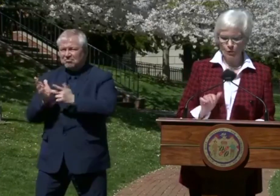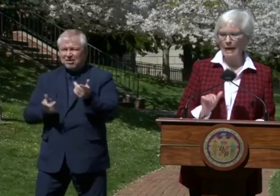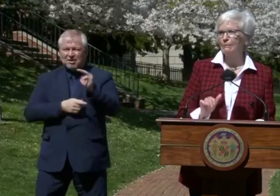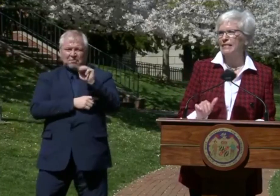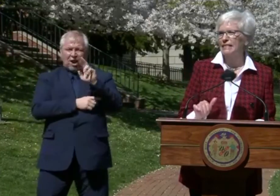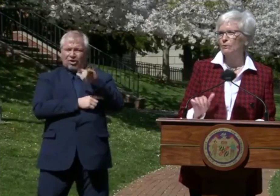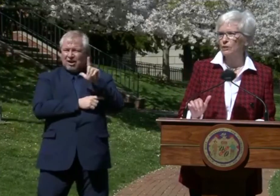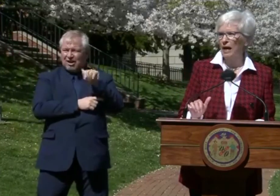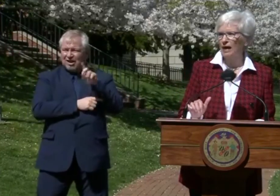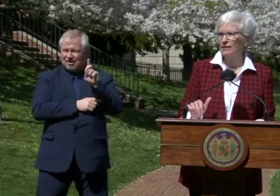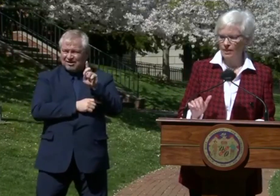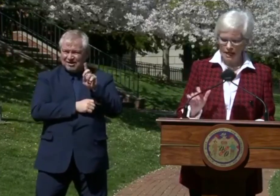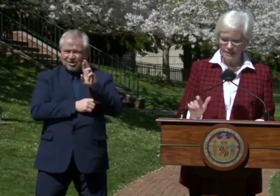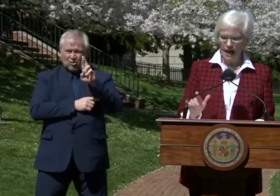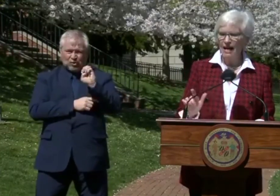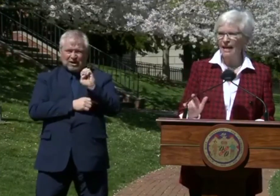to